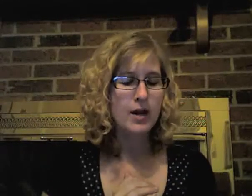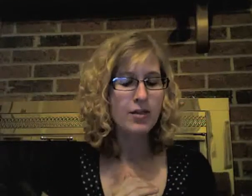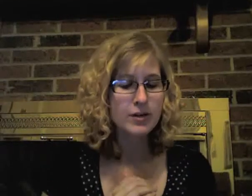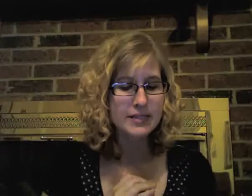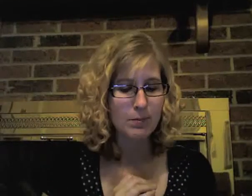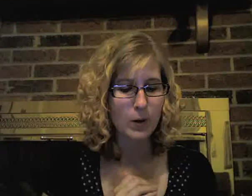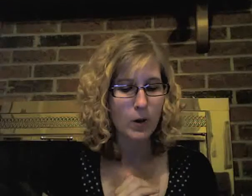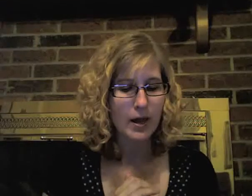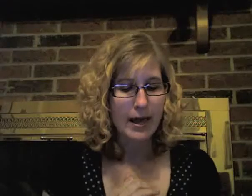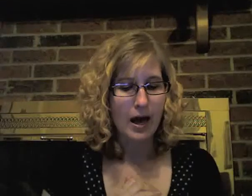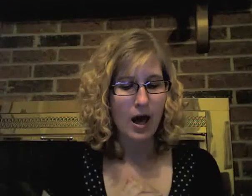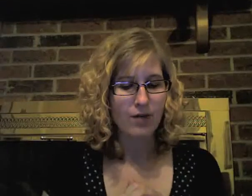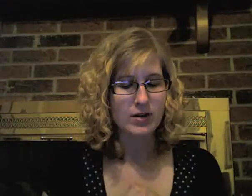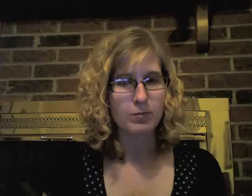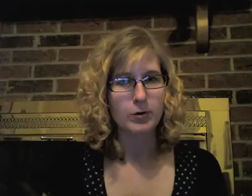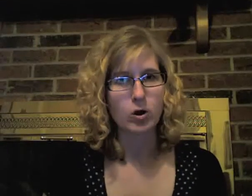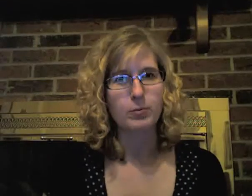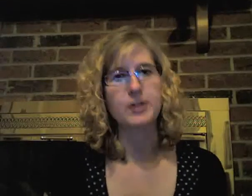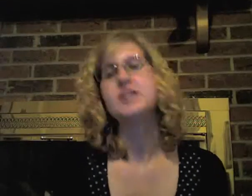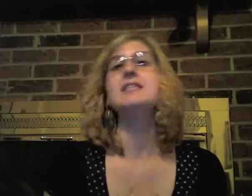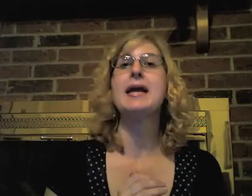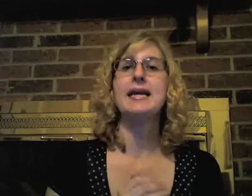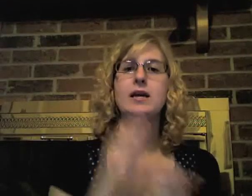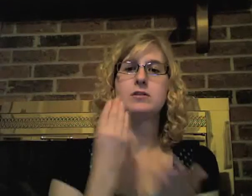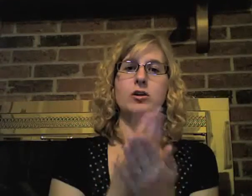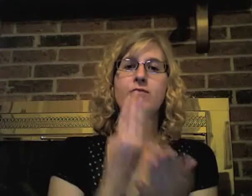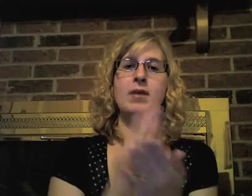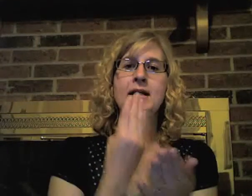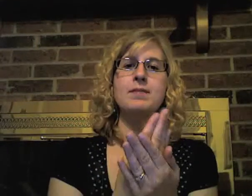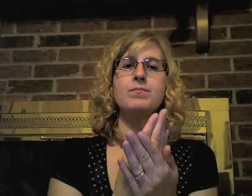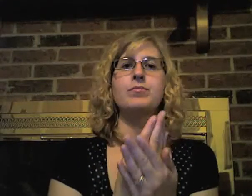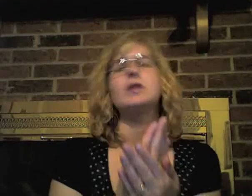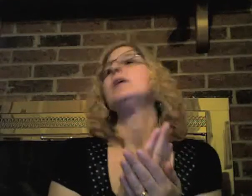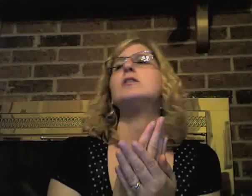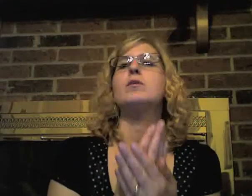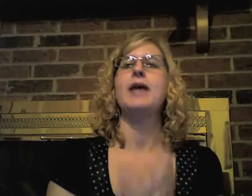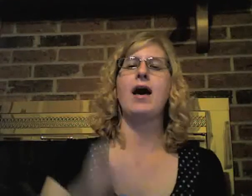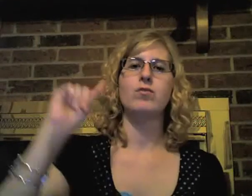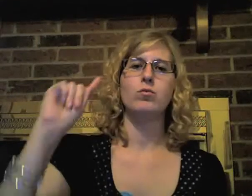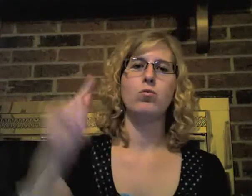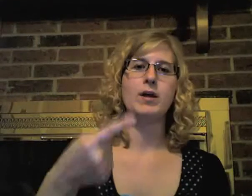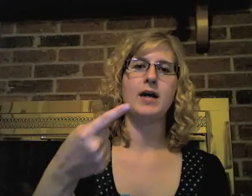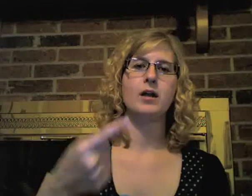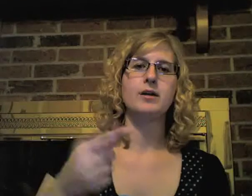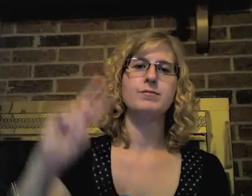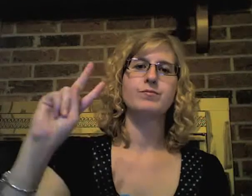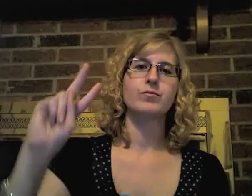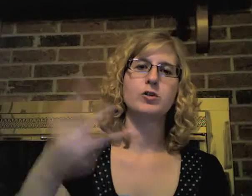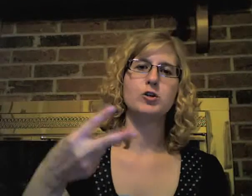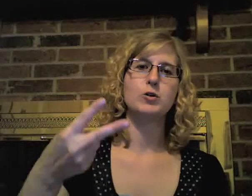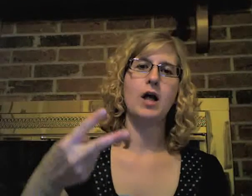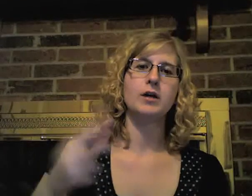of number incorporation is money. So you have money. So we have $1, $2, $3, $4,